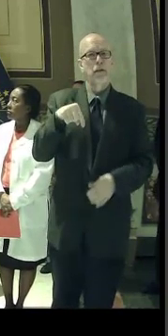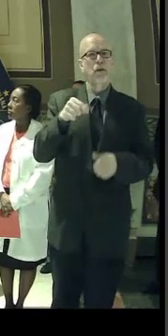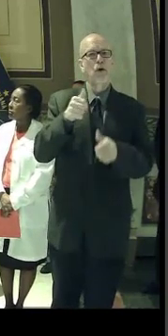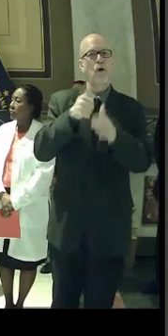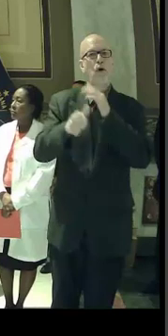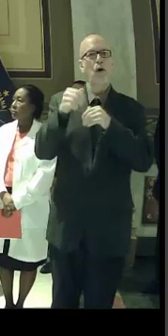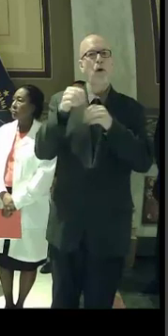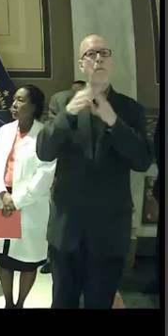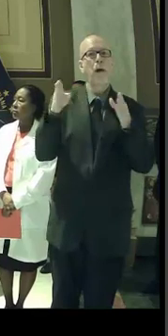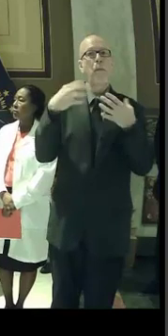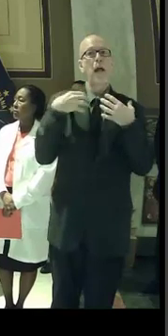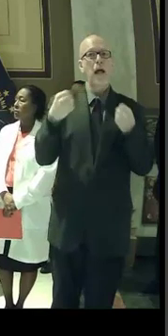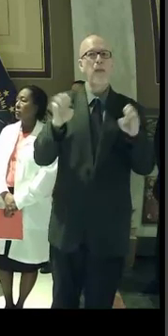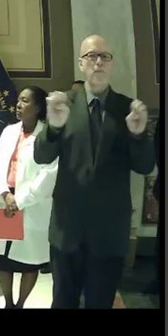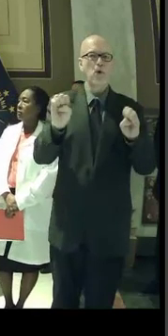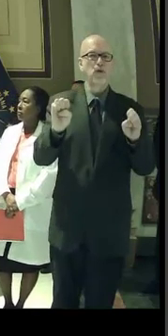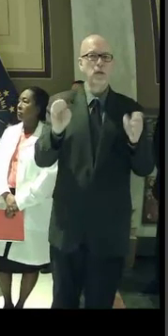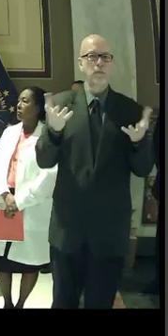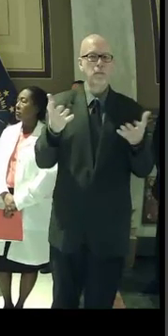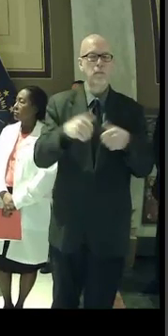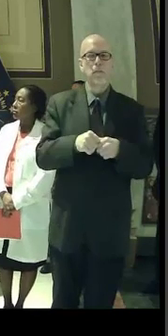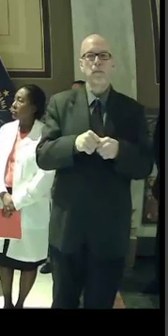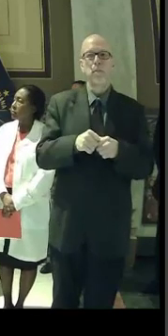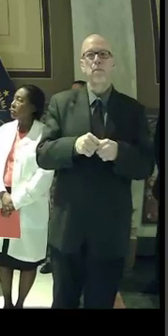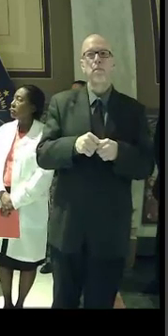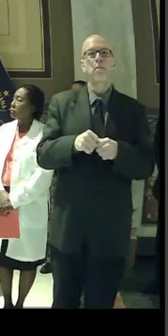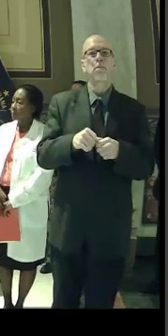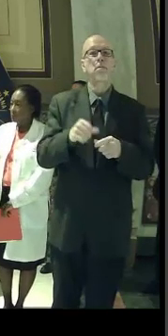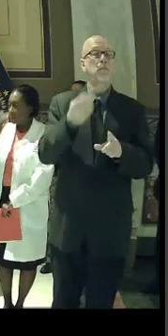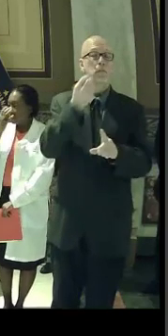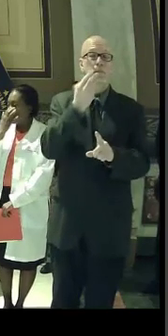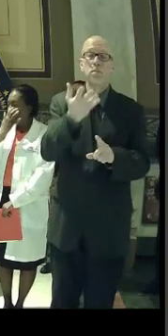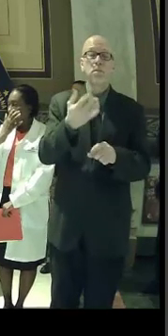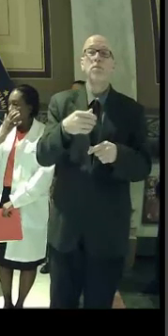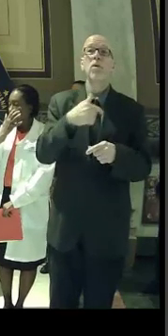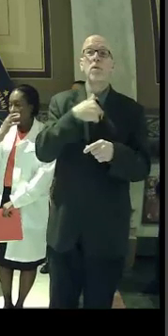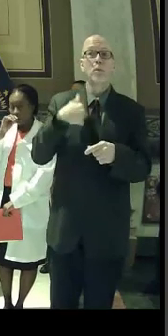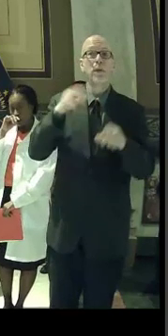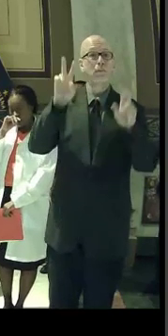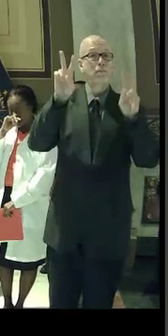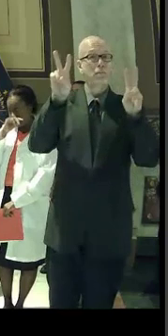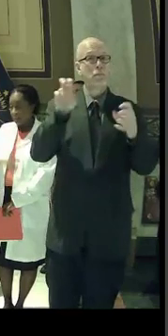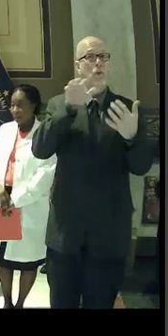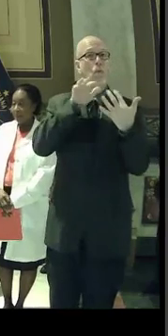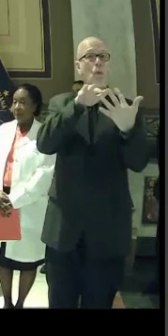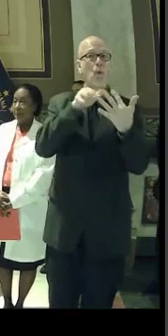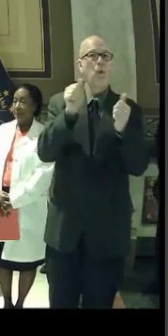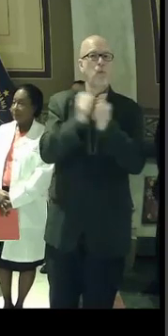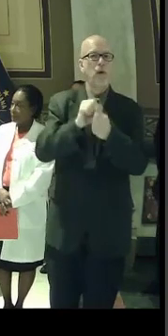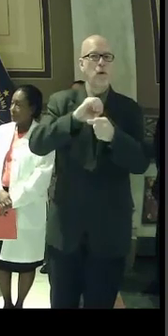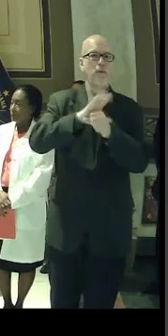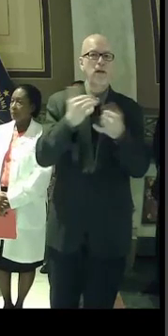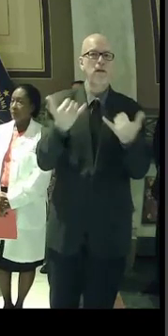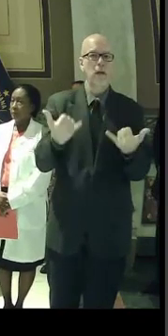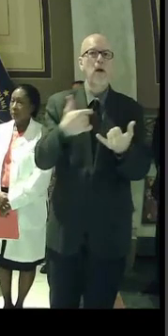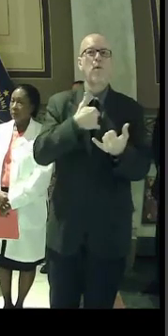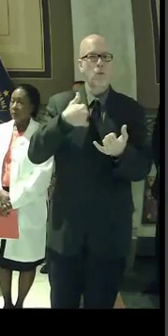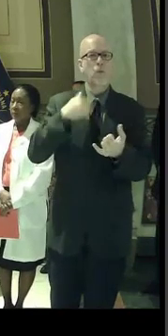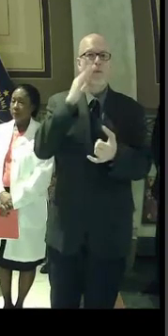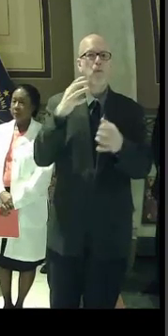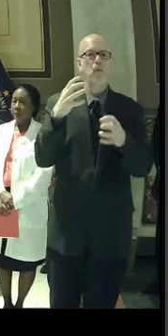health emergency. We are, make no mistake about it, at war with COVID-19, and we will win